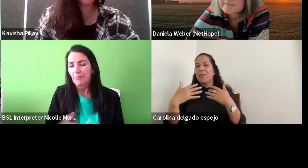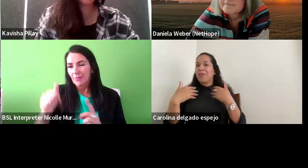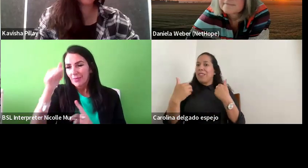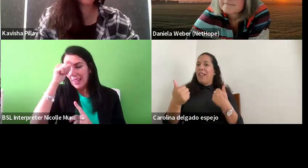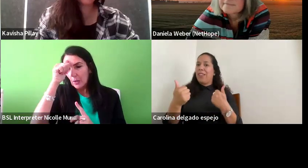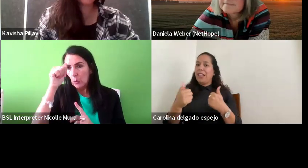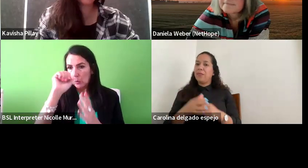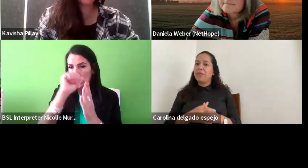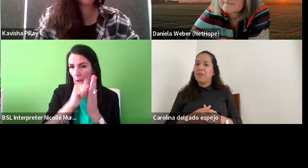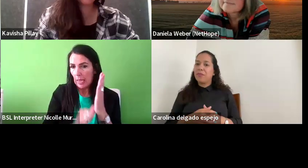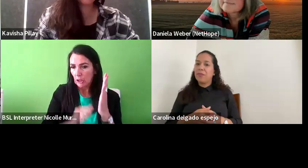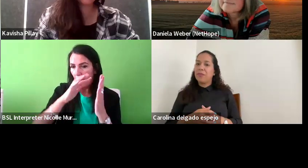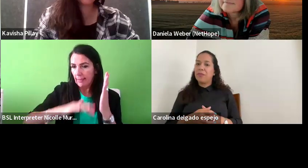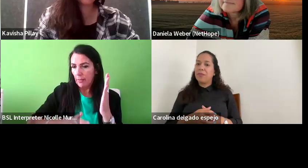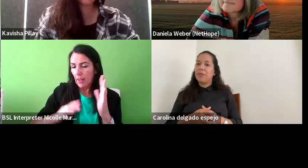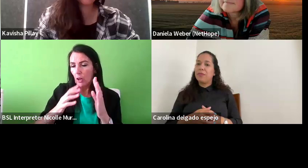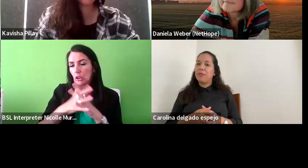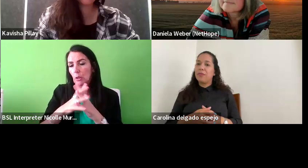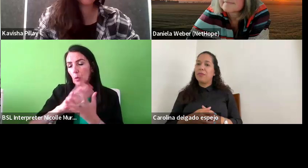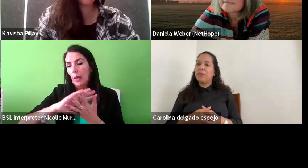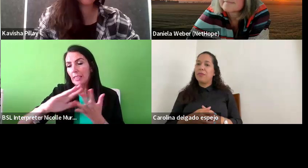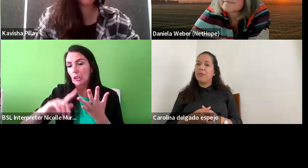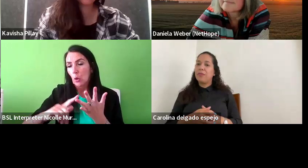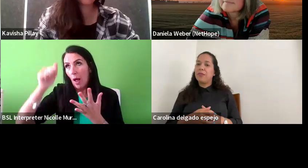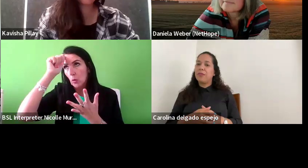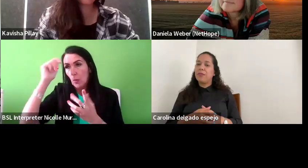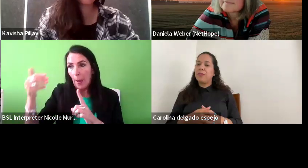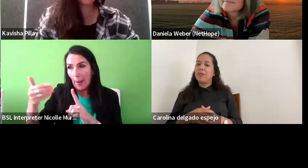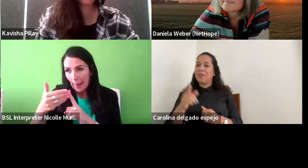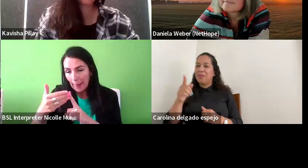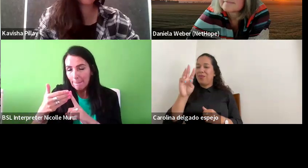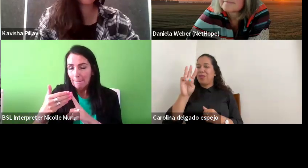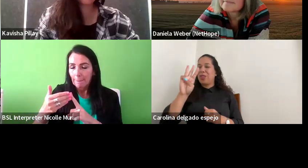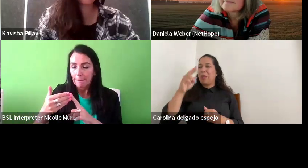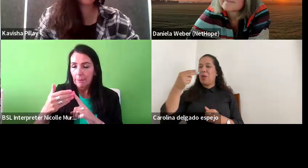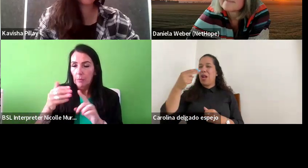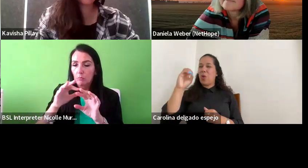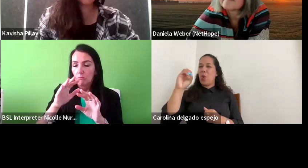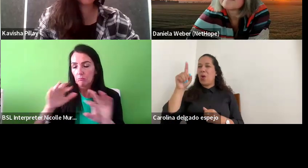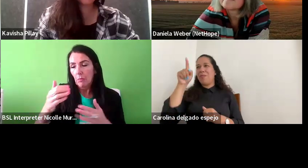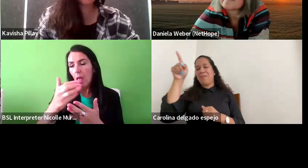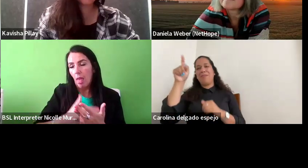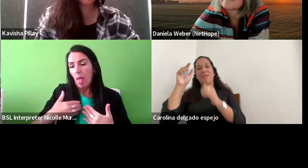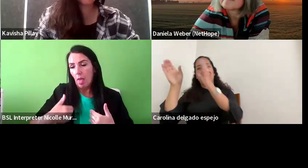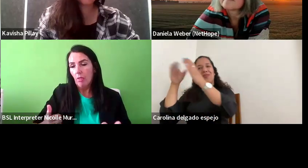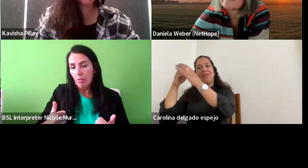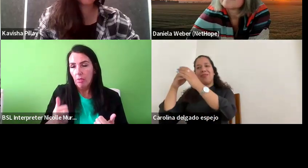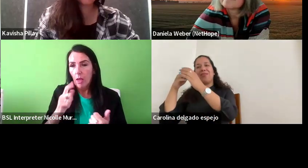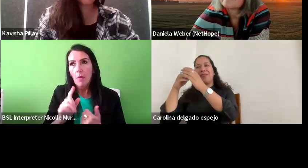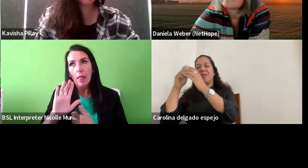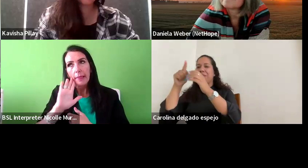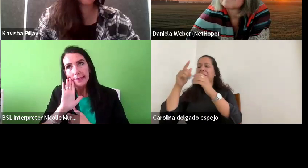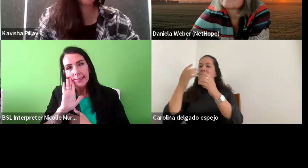on the agenda of the World Health Organization. I know it's under discussion, but again, you know, listening to this conversation and